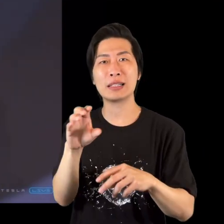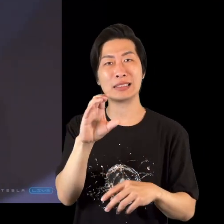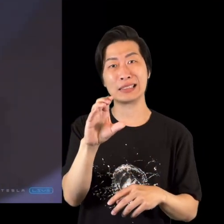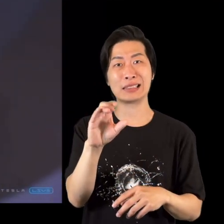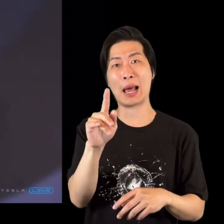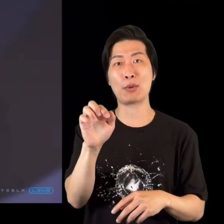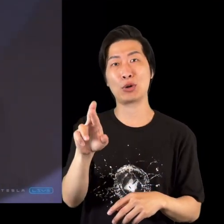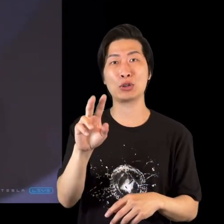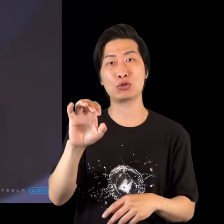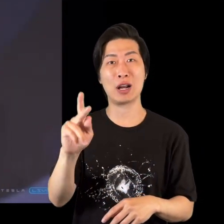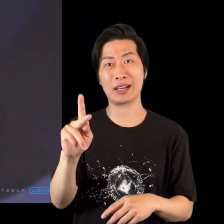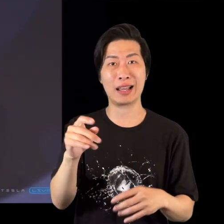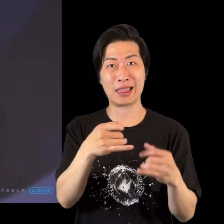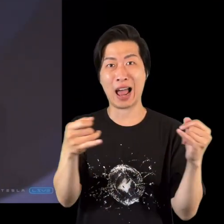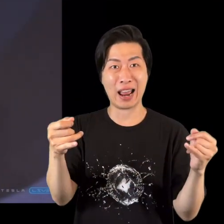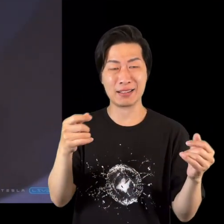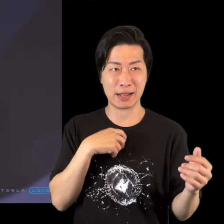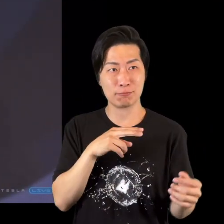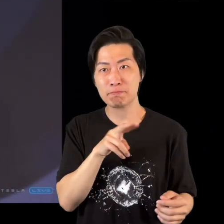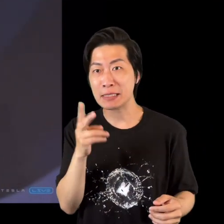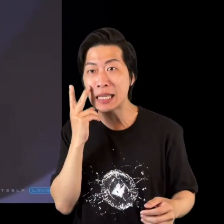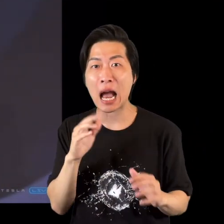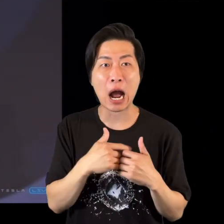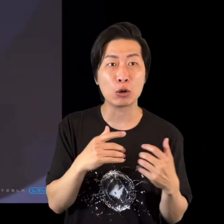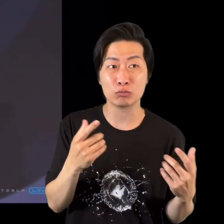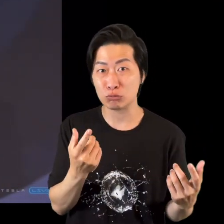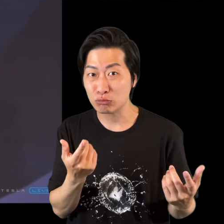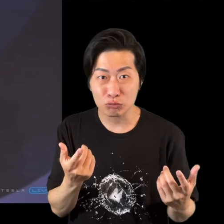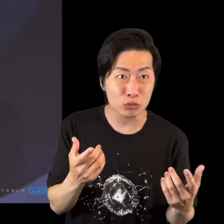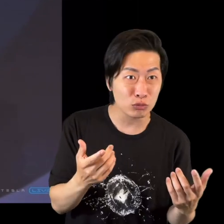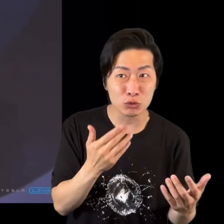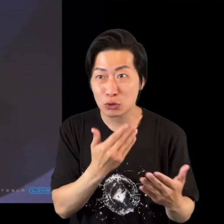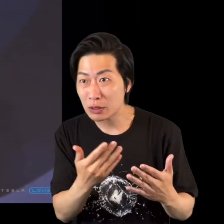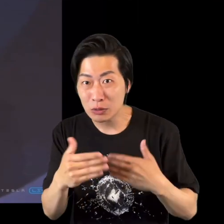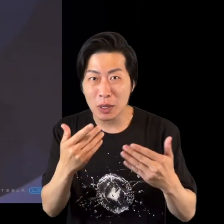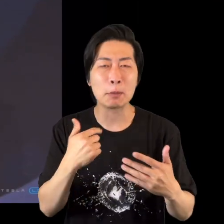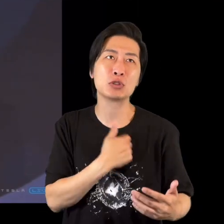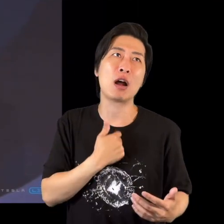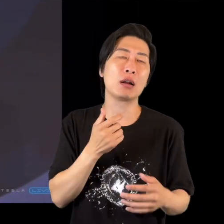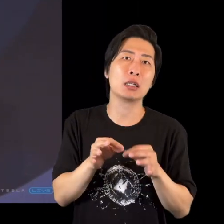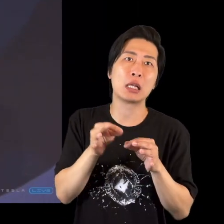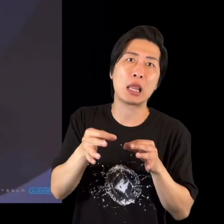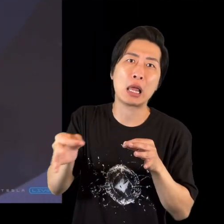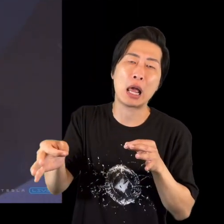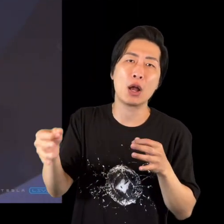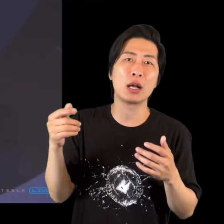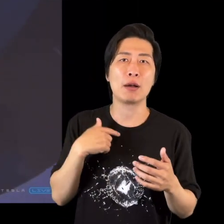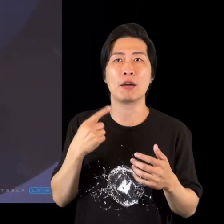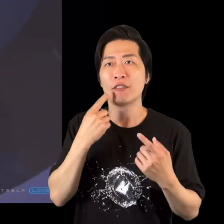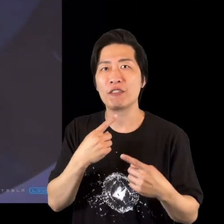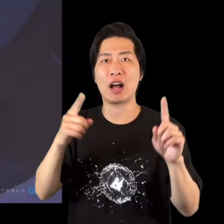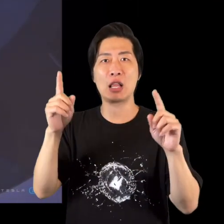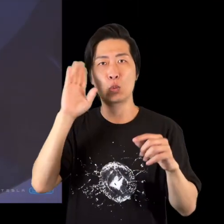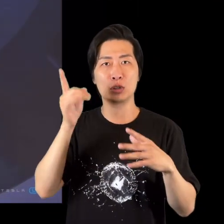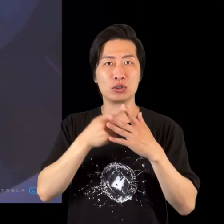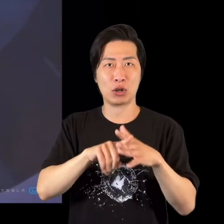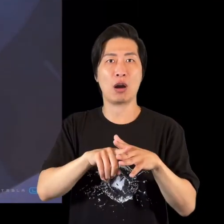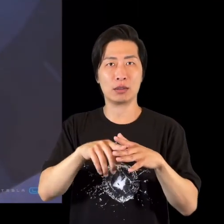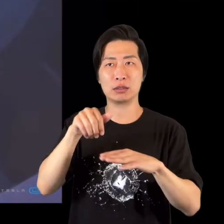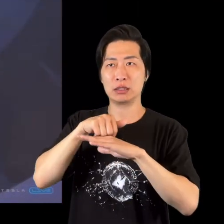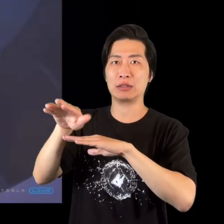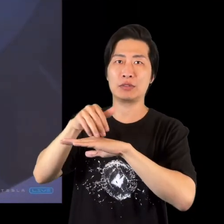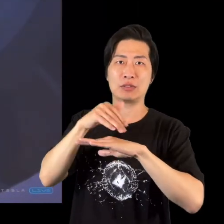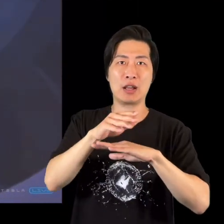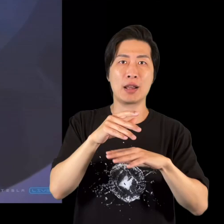the Cybertruck line to see how we're doing there, and sorry for the delay, but we're finally going